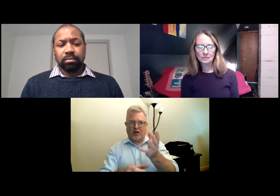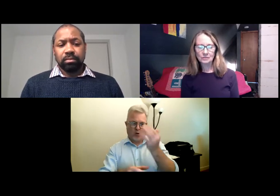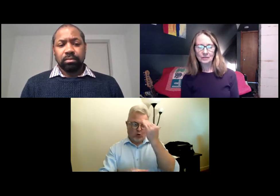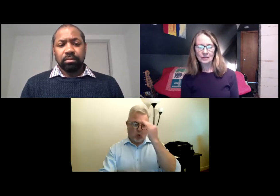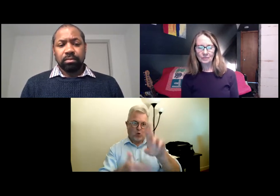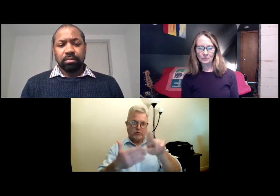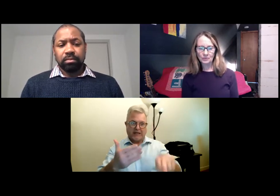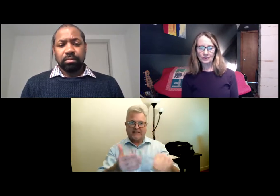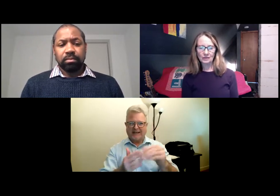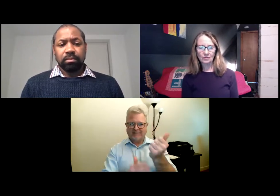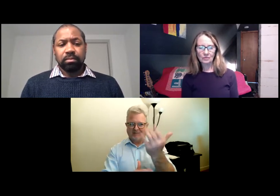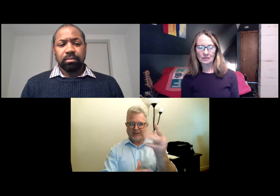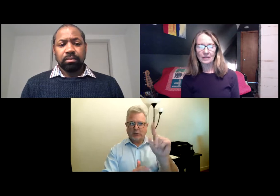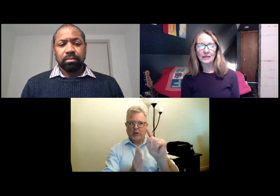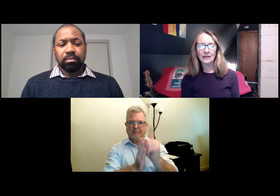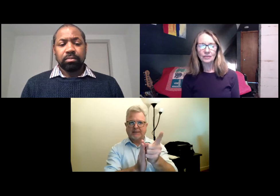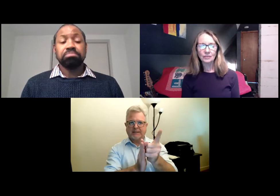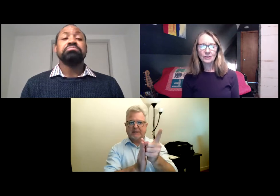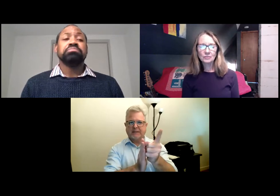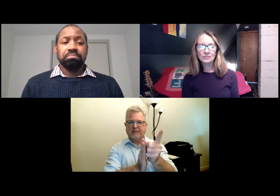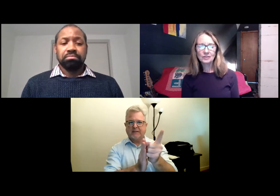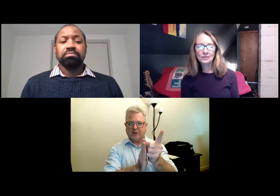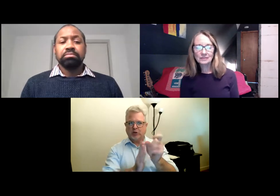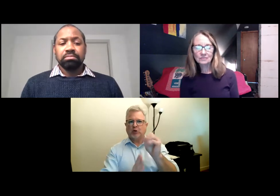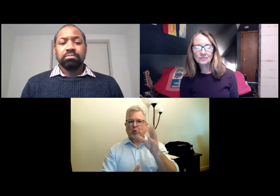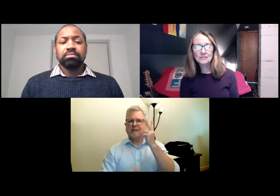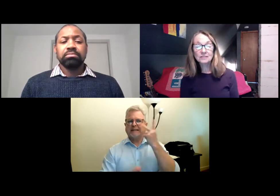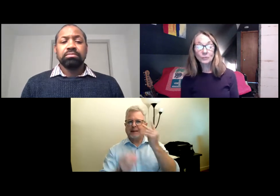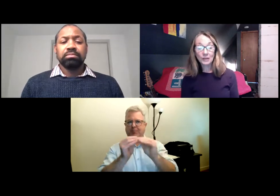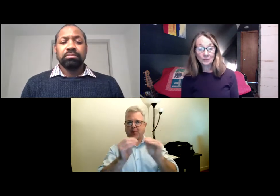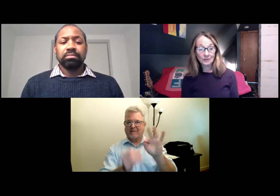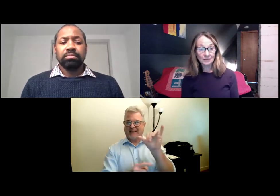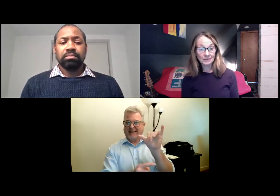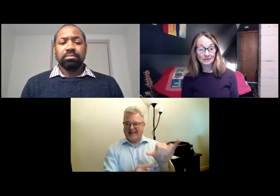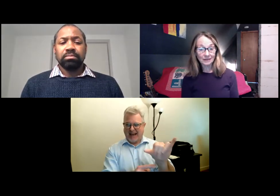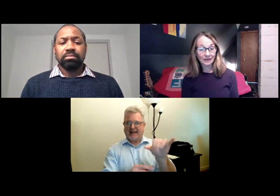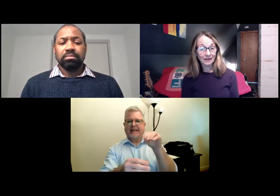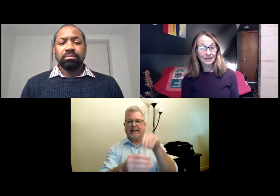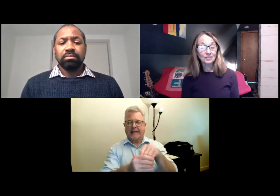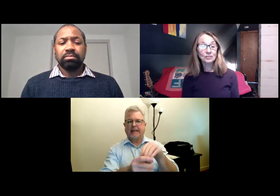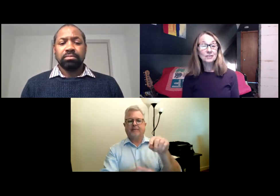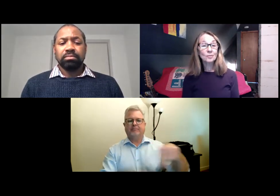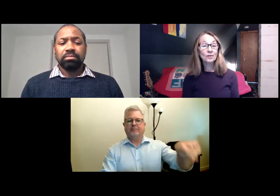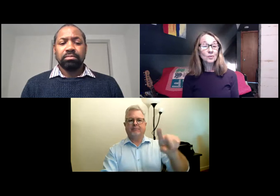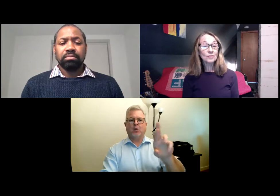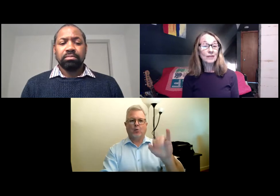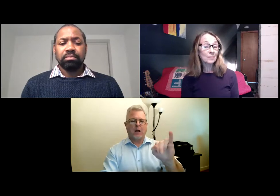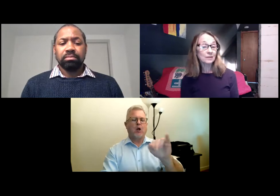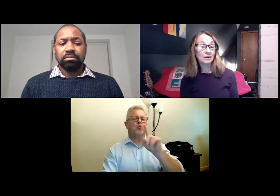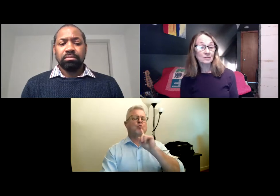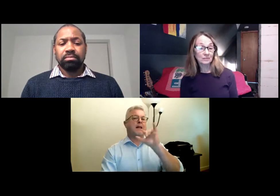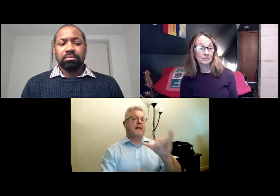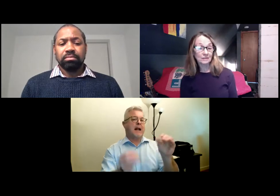a little capsule and cover it, and you'll get the results in 15 to 20 minutes. So you'll see more and more of that